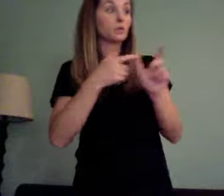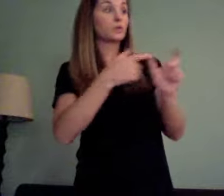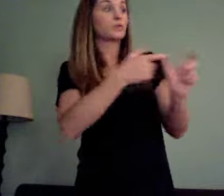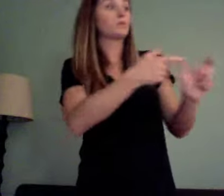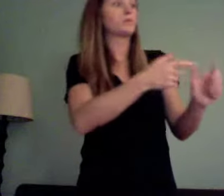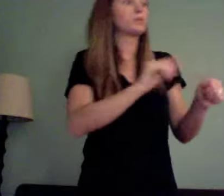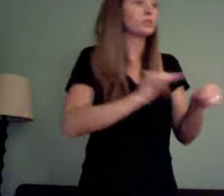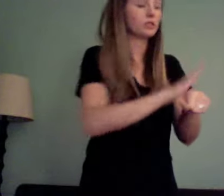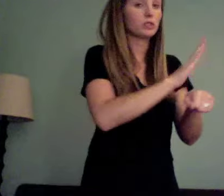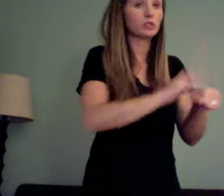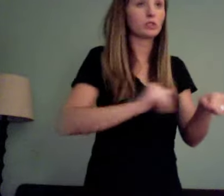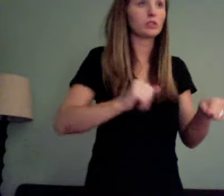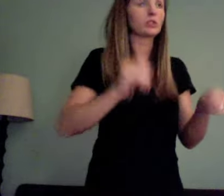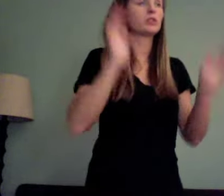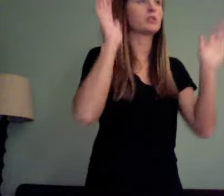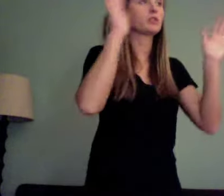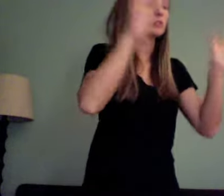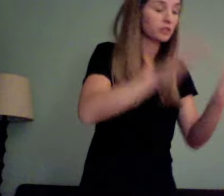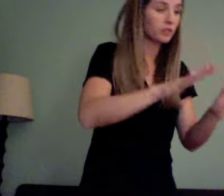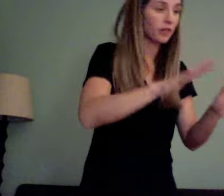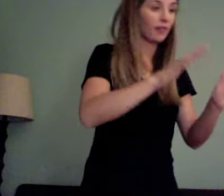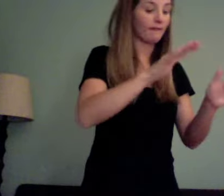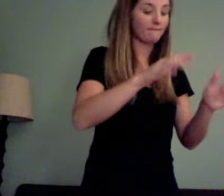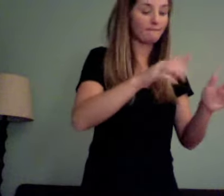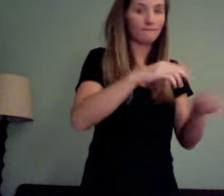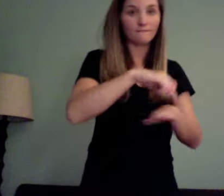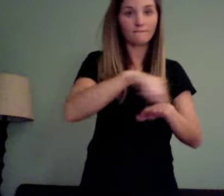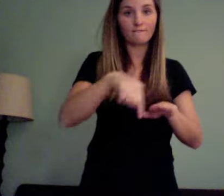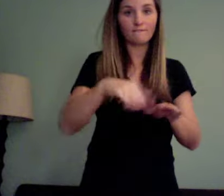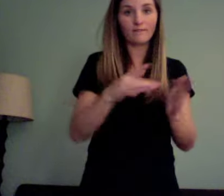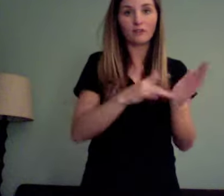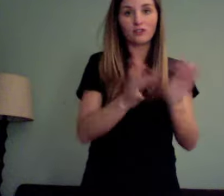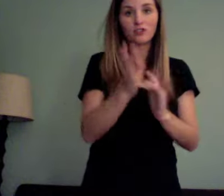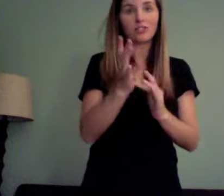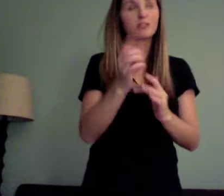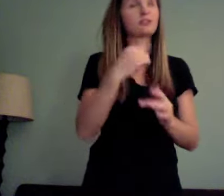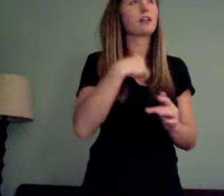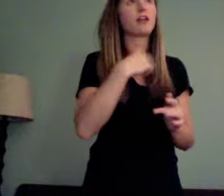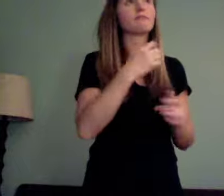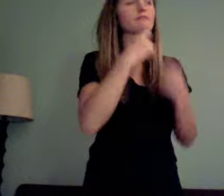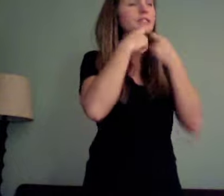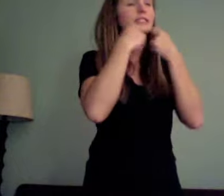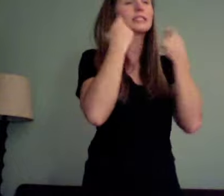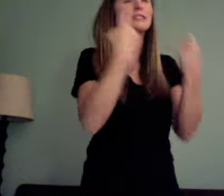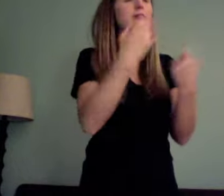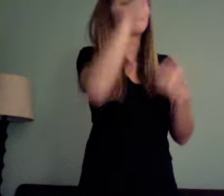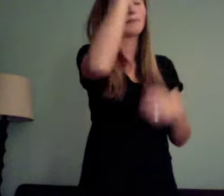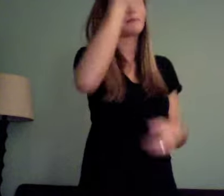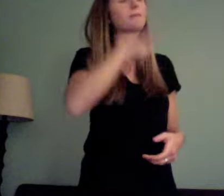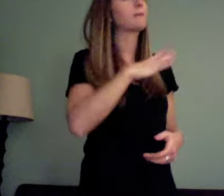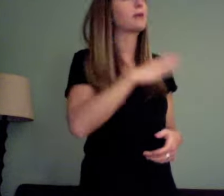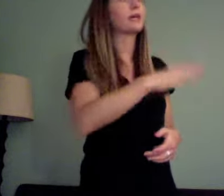and said, Lord, I am a sinful man. I didn't trust you. God, forgive me. God, I don't have